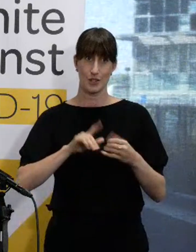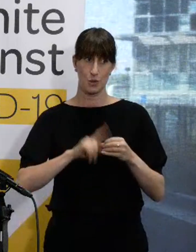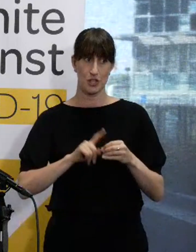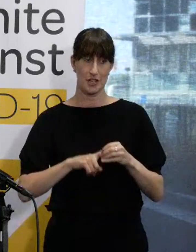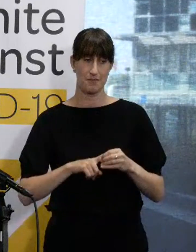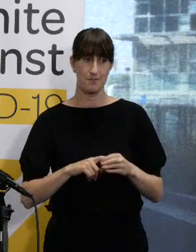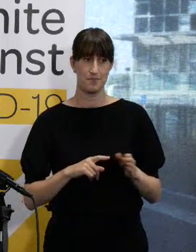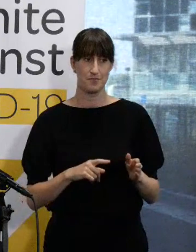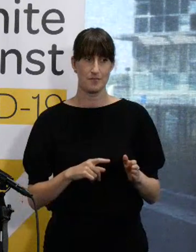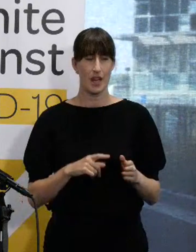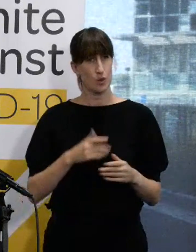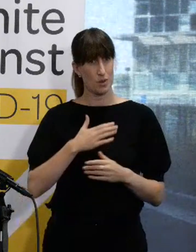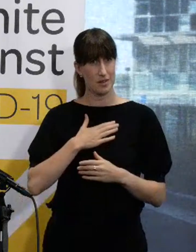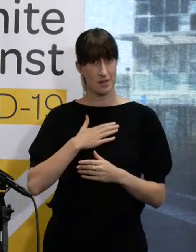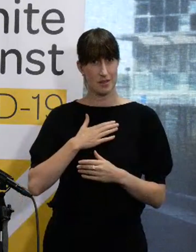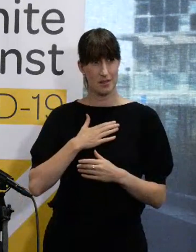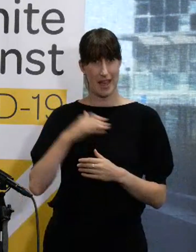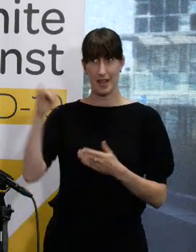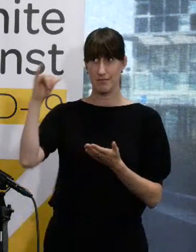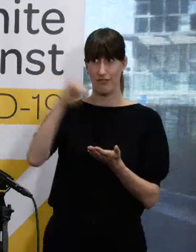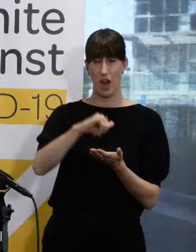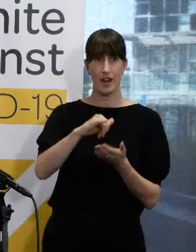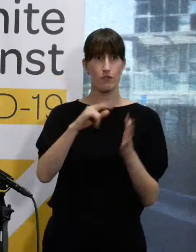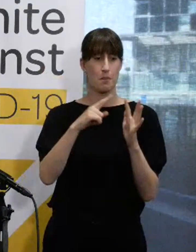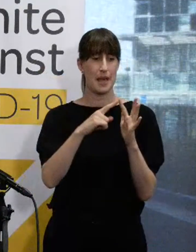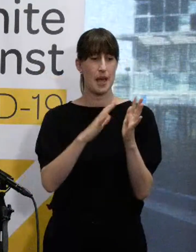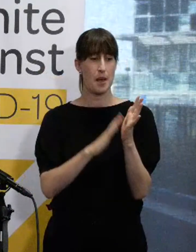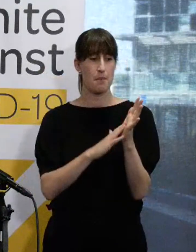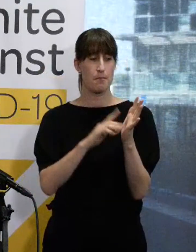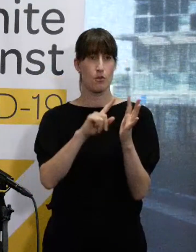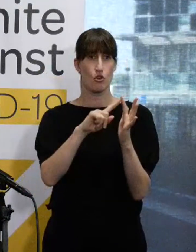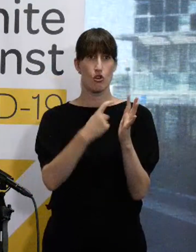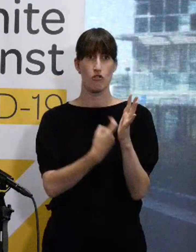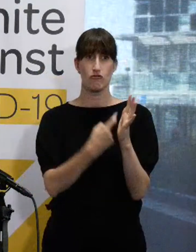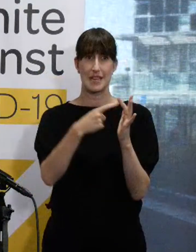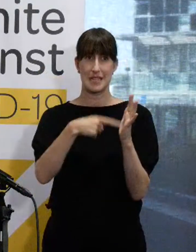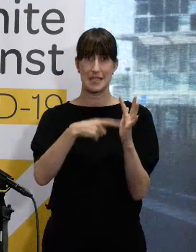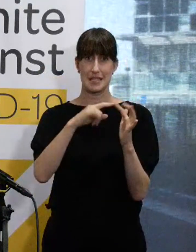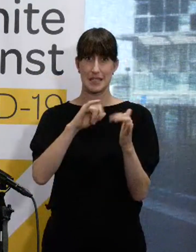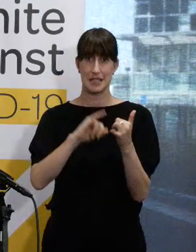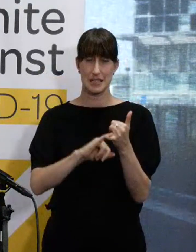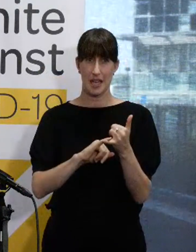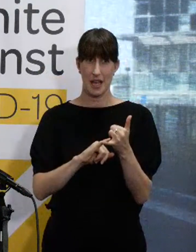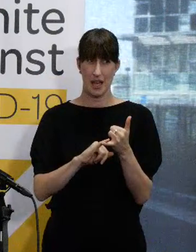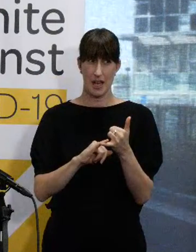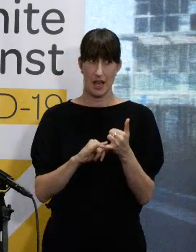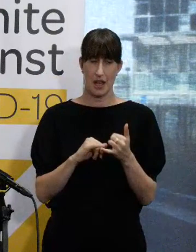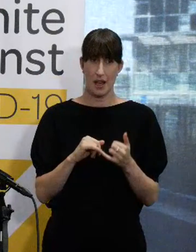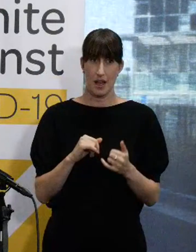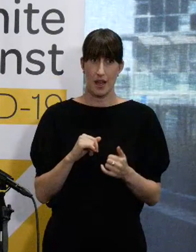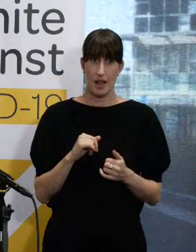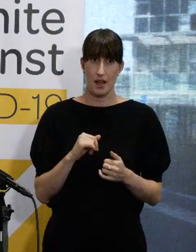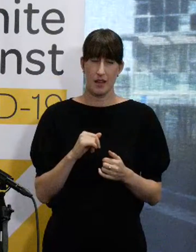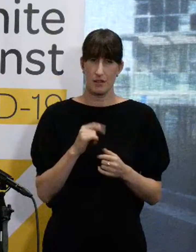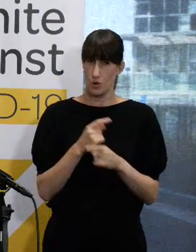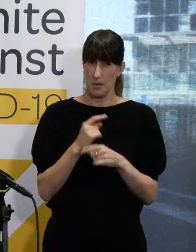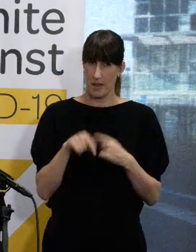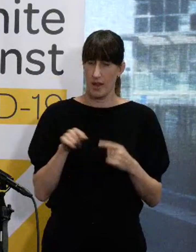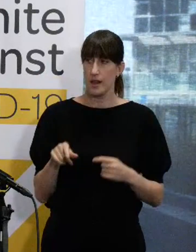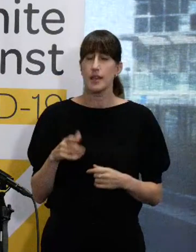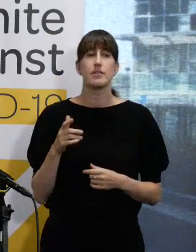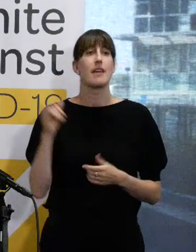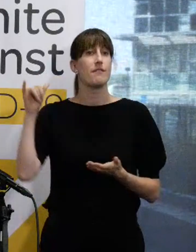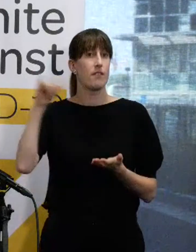last question. Look, the Emirates flight is a really critical flight for New Zealanders needing to return to New